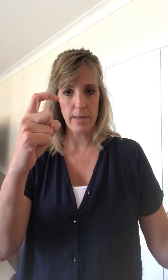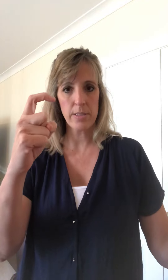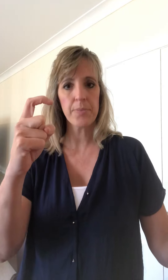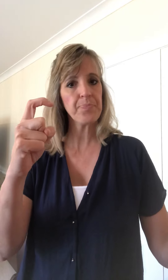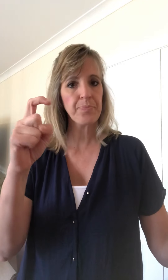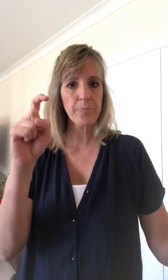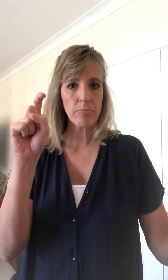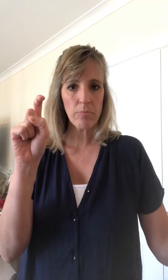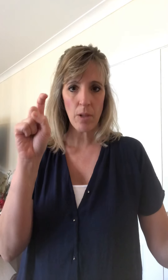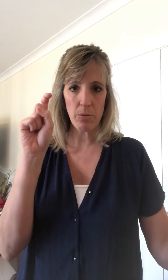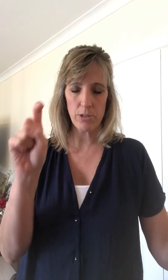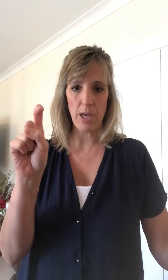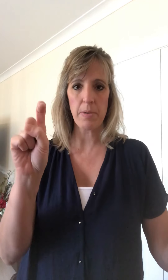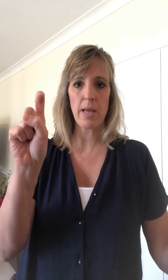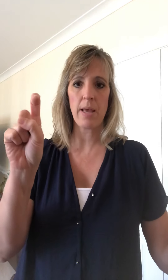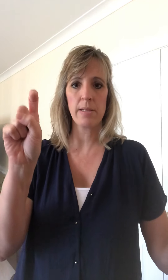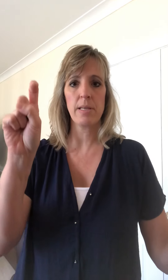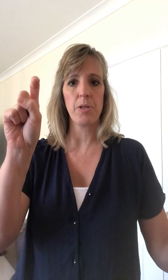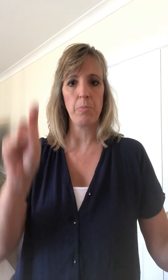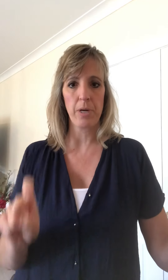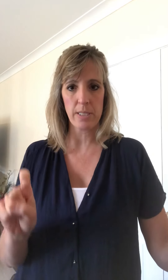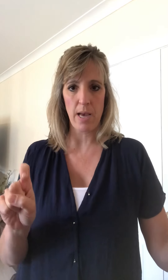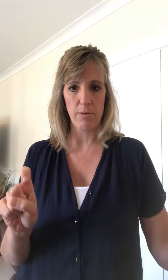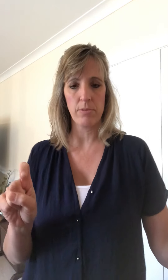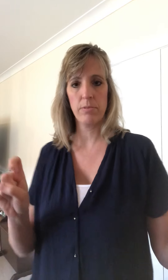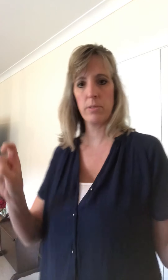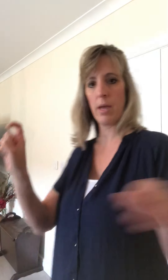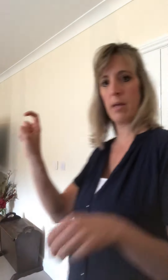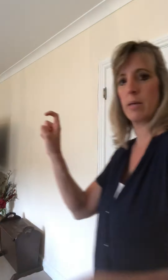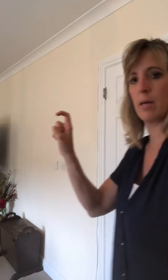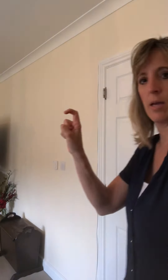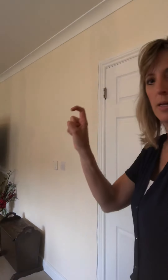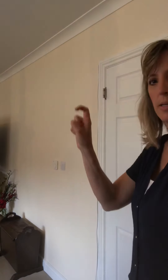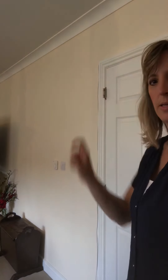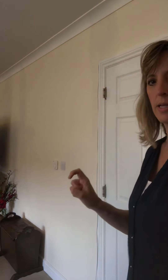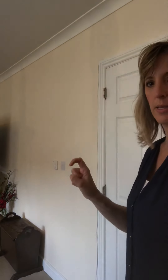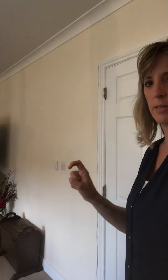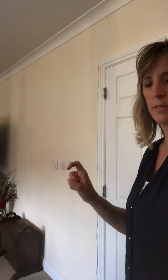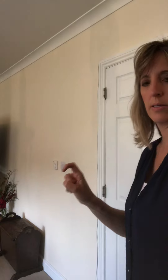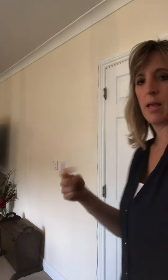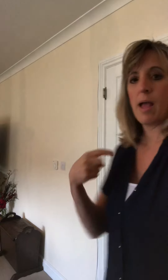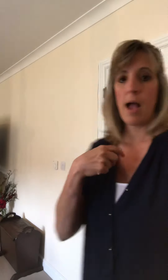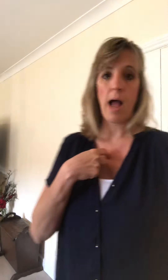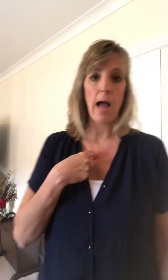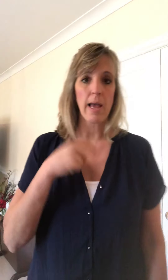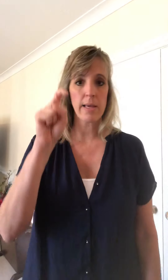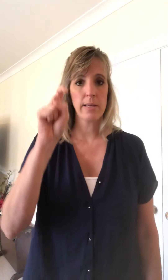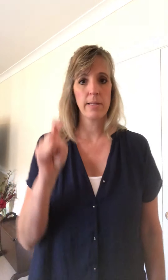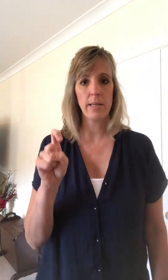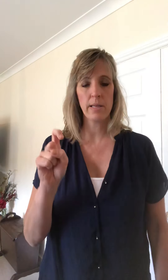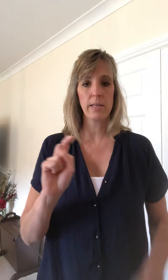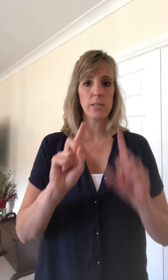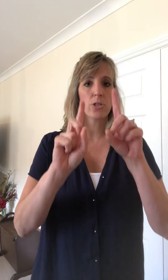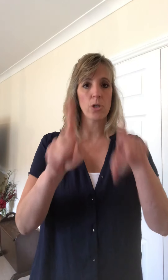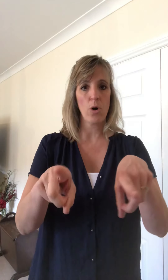hand with your dominant hand and you bring it down, okay? Need. I need to